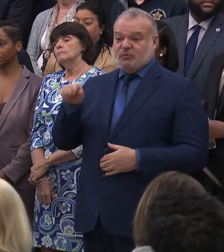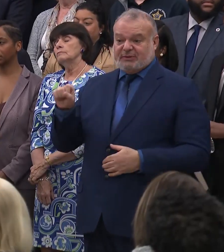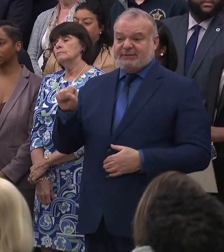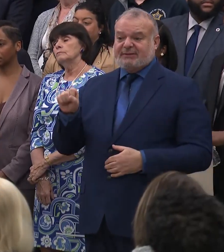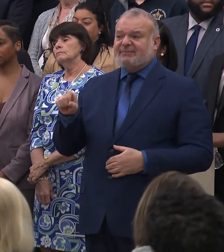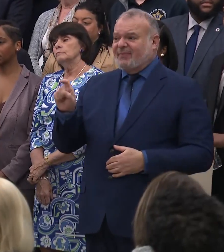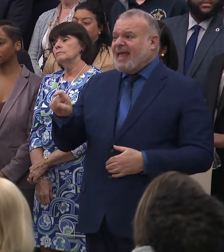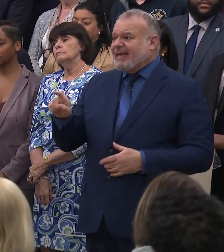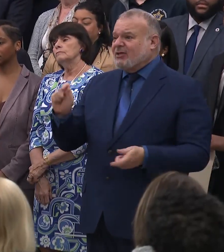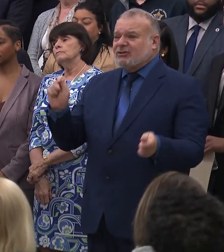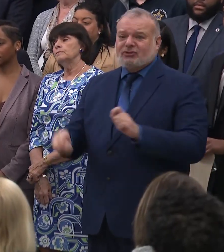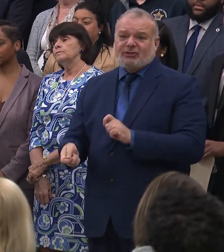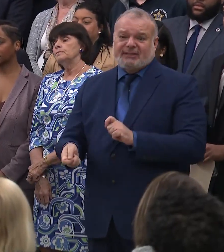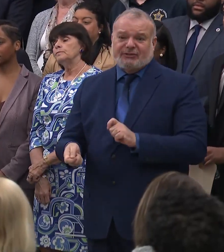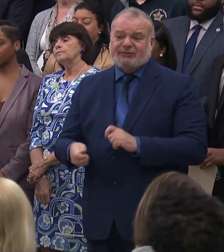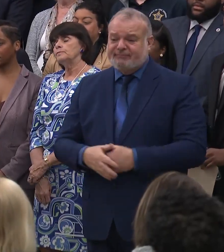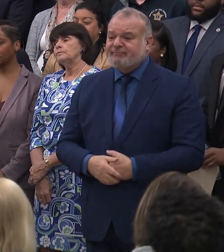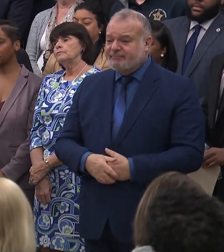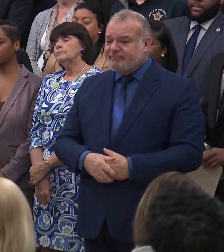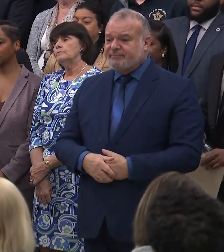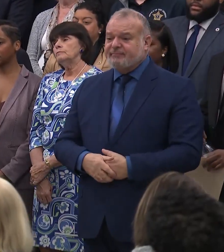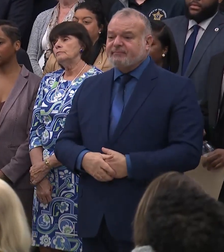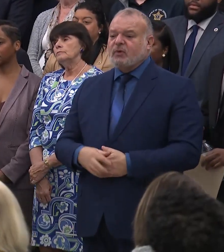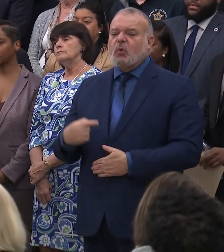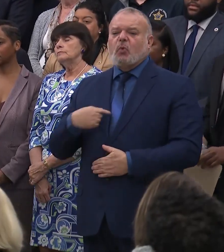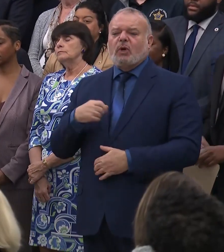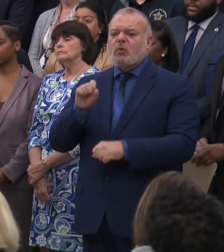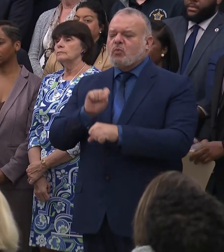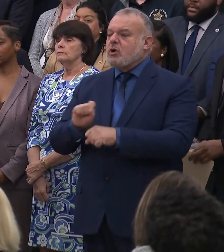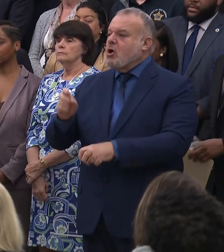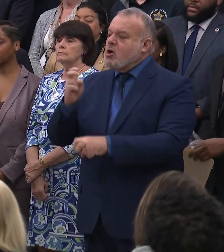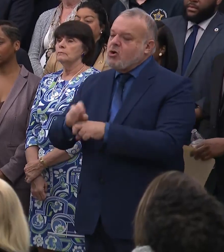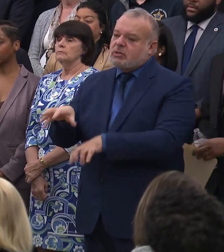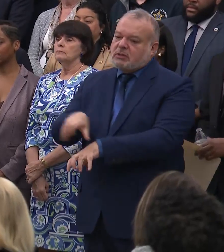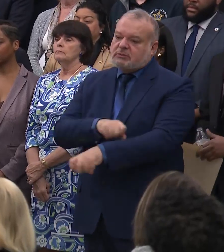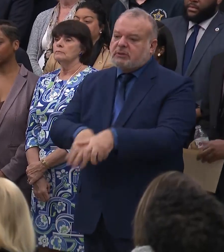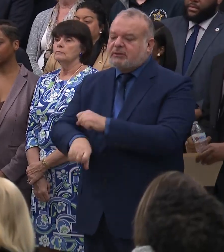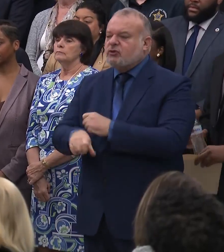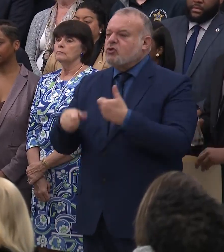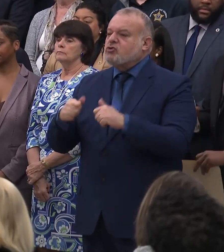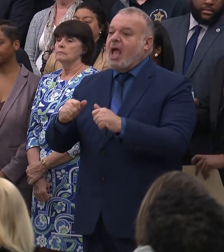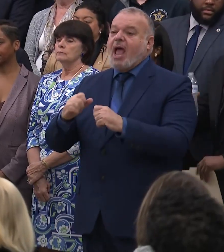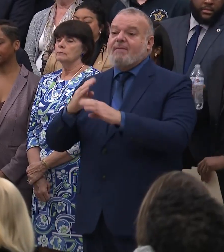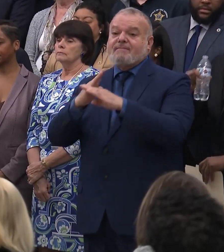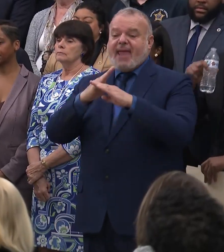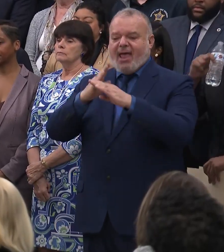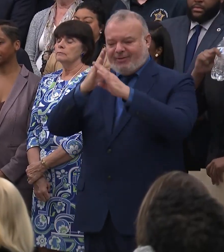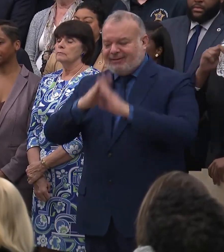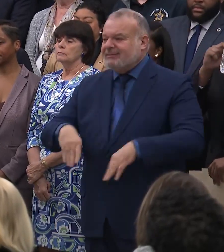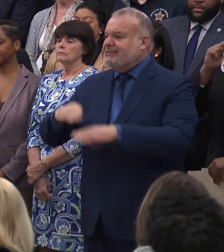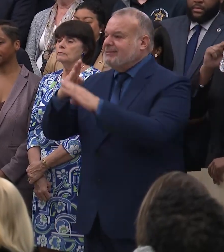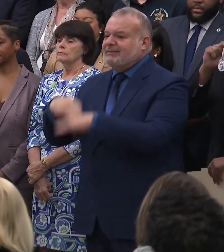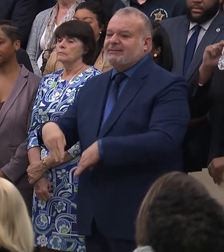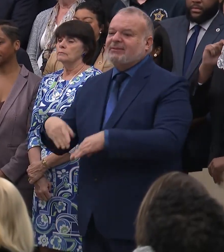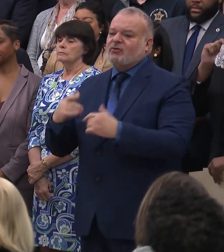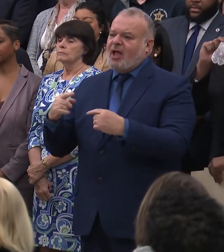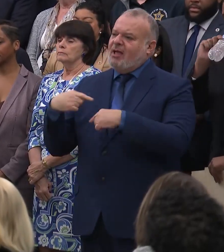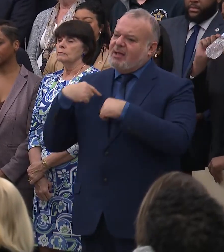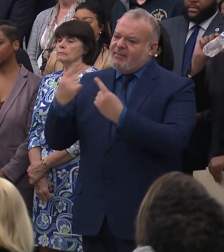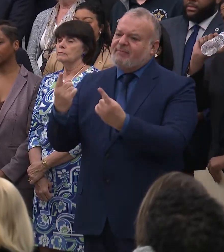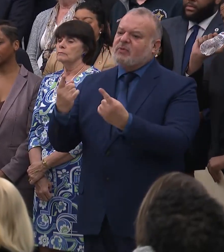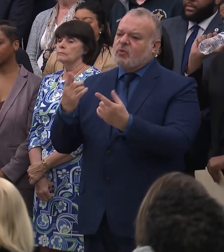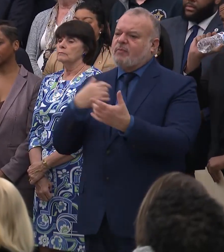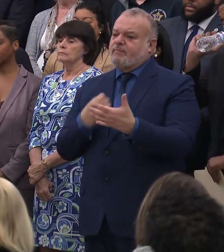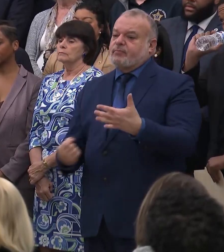well. So working hard to tackle these inequities has been a priority for the Senate as well.